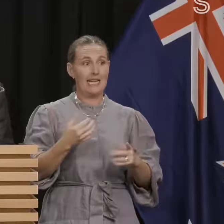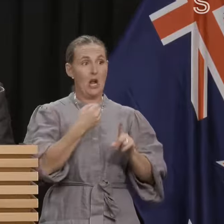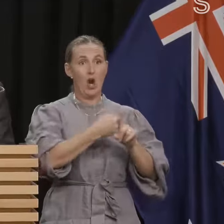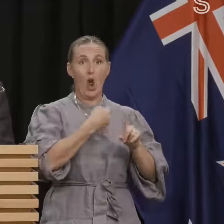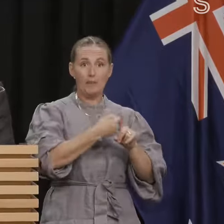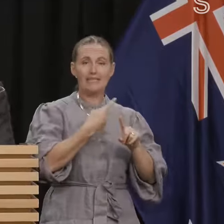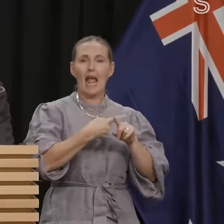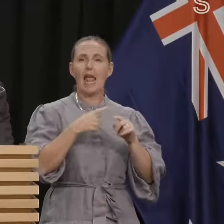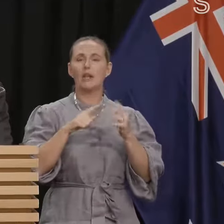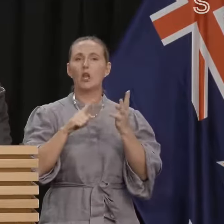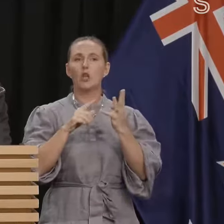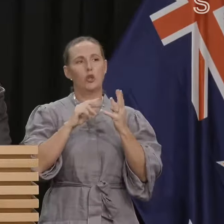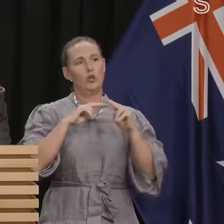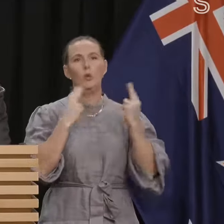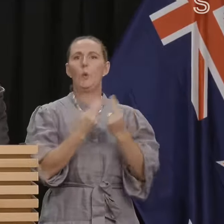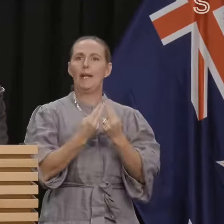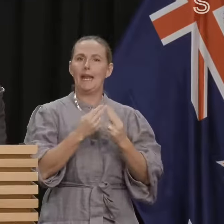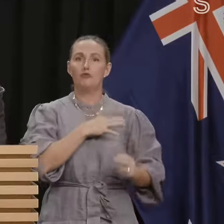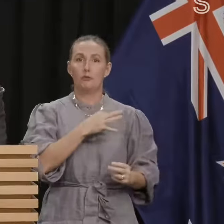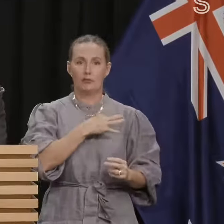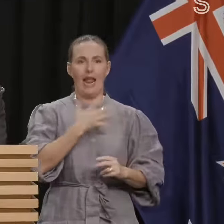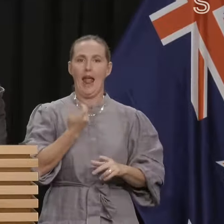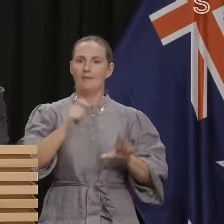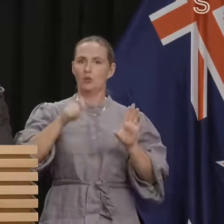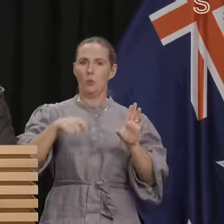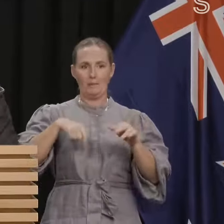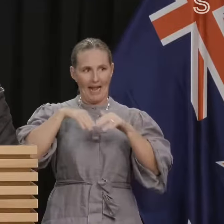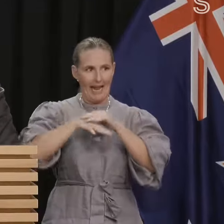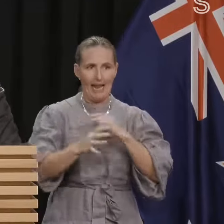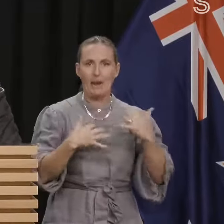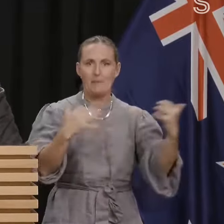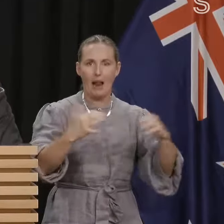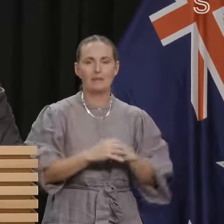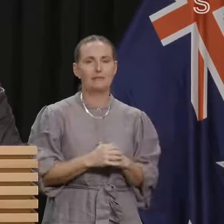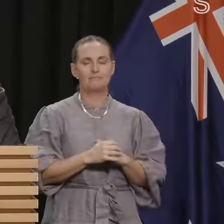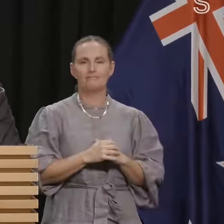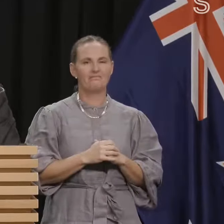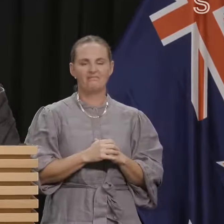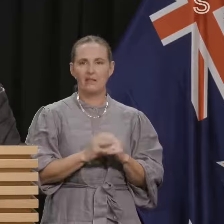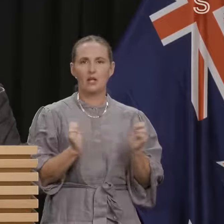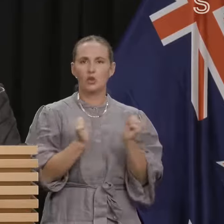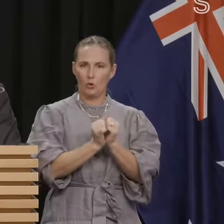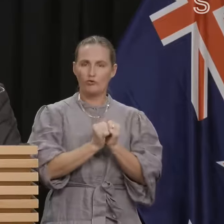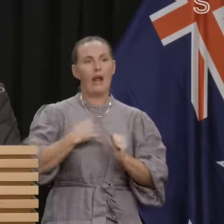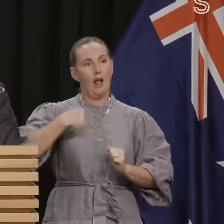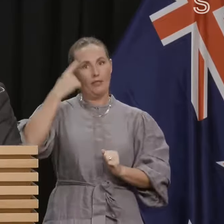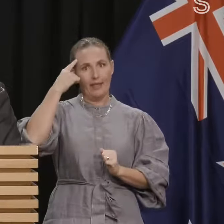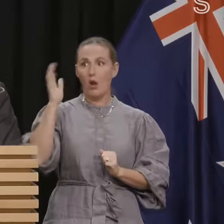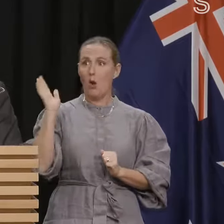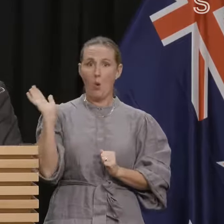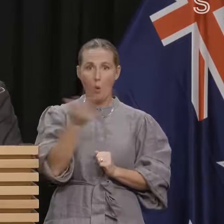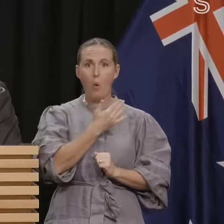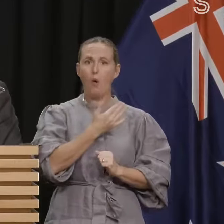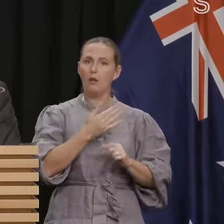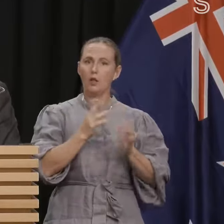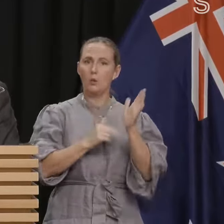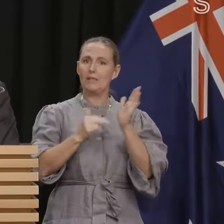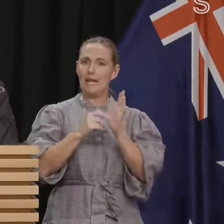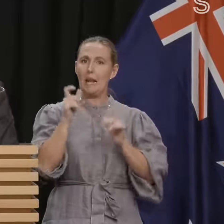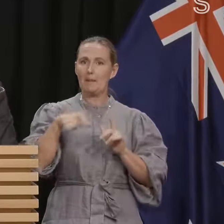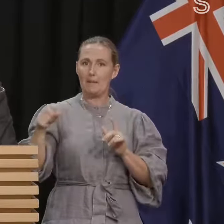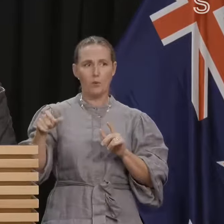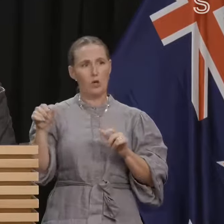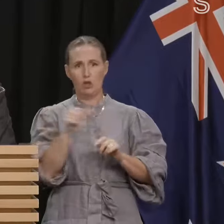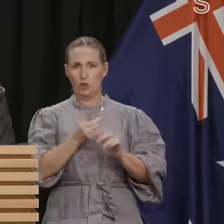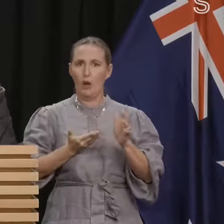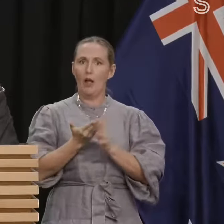card access to the parliamentary complex. My view is that they should go through the front door like every other New Zealander. This isn't,